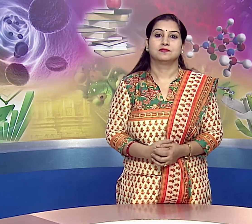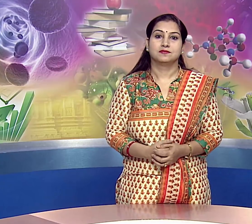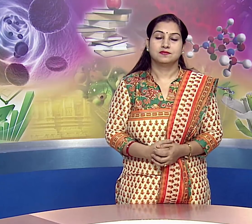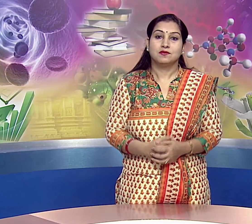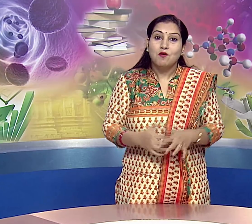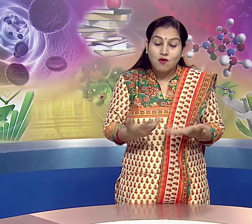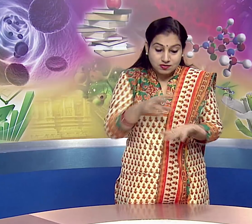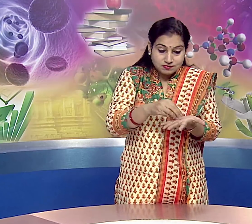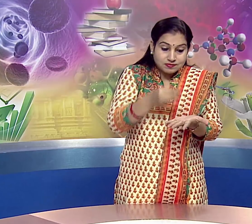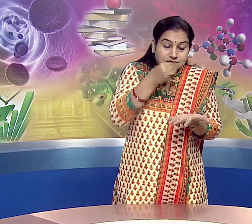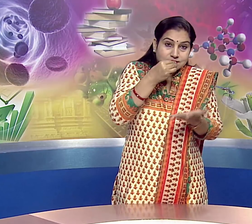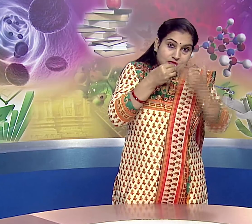or eating food.